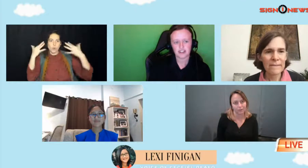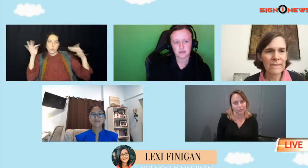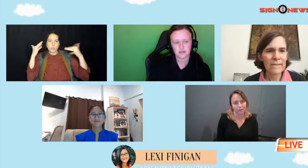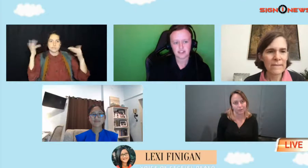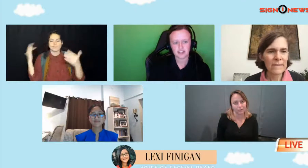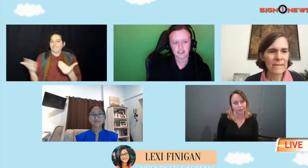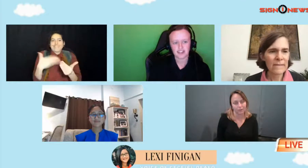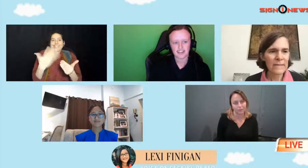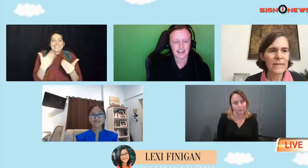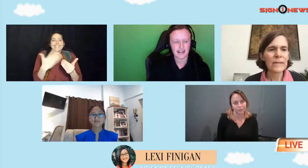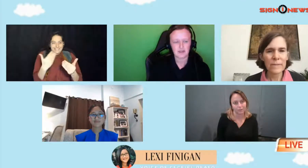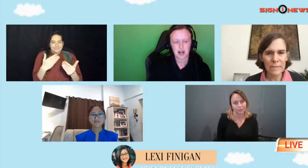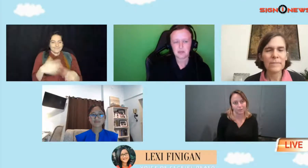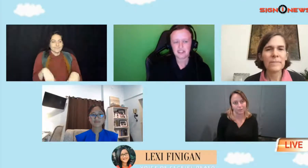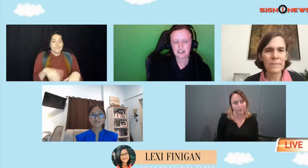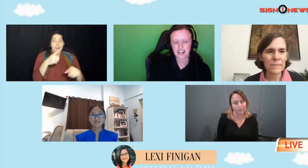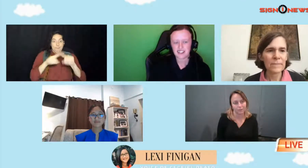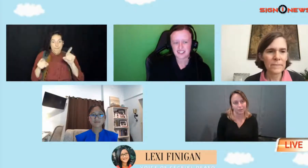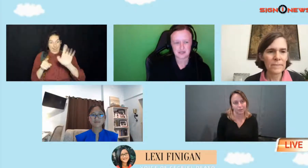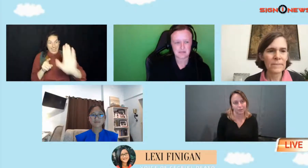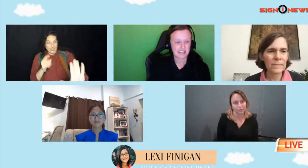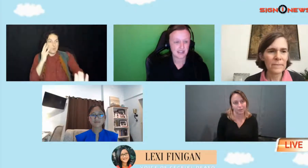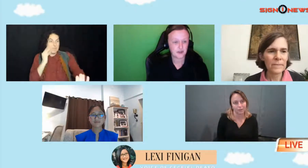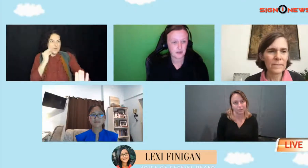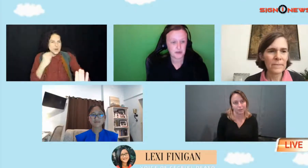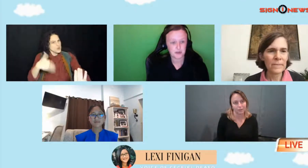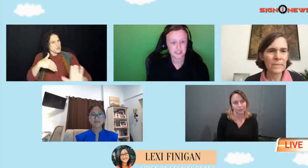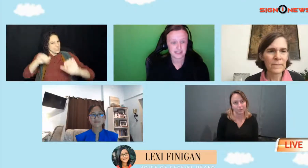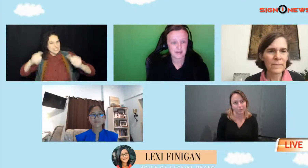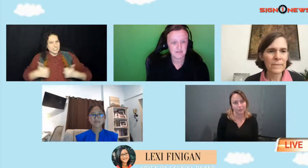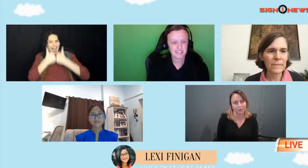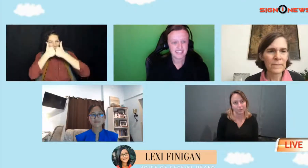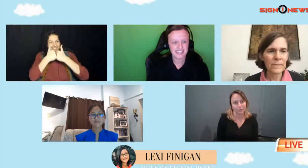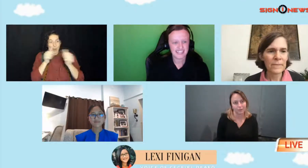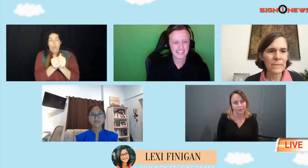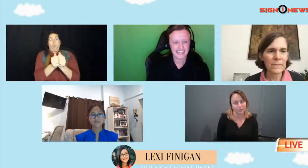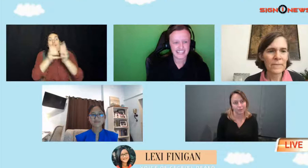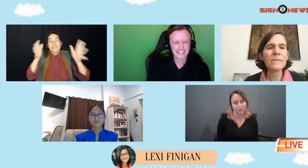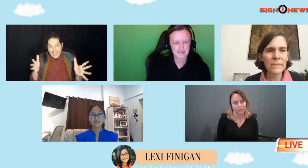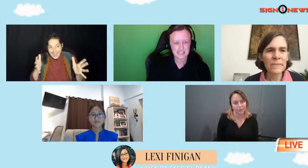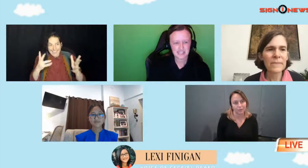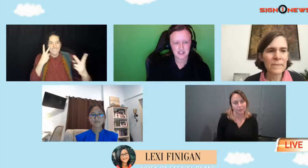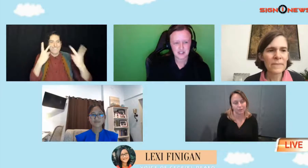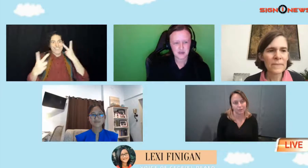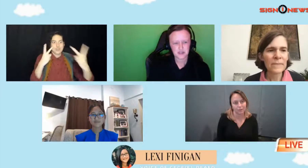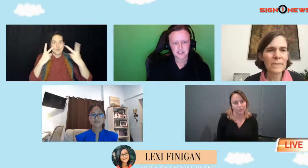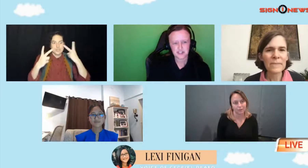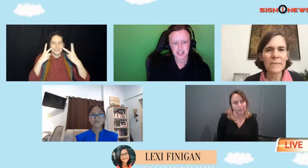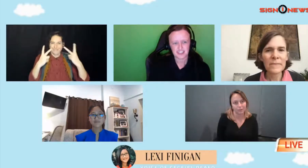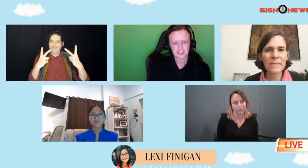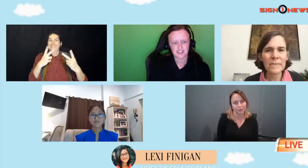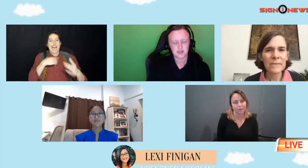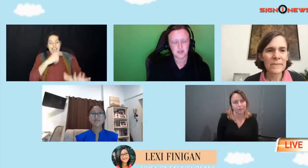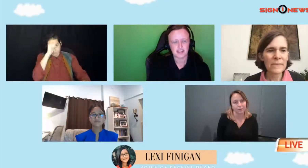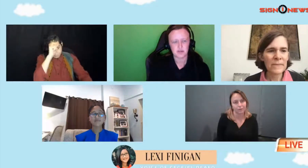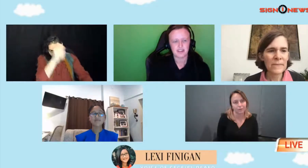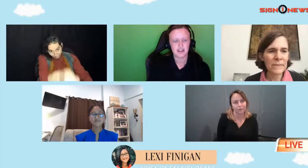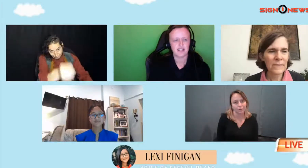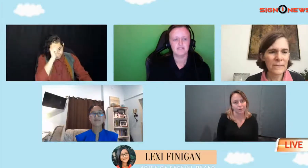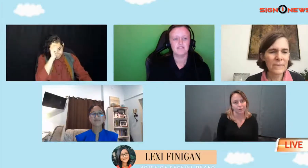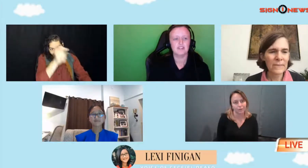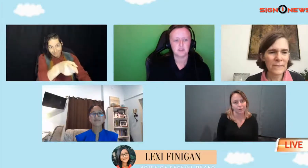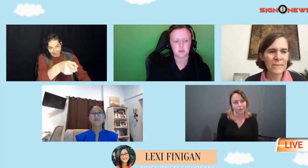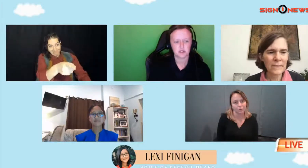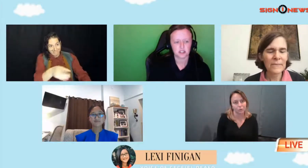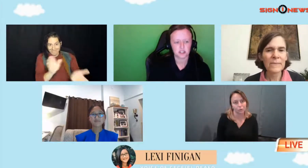When I'm watching animation and I'm copying their accents and making noise with them, it can be a huge challenge doing that without